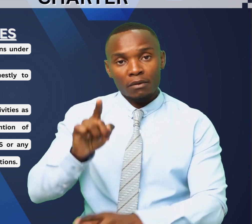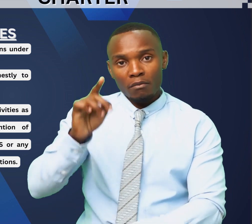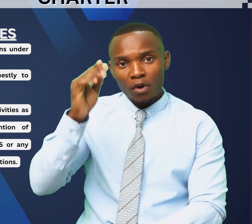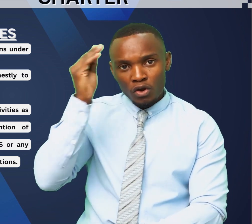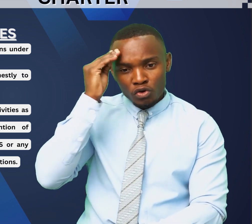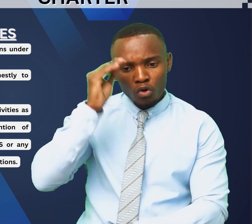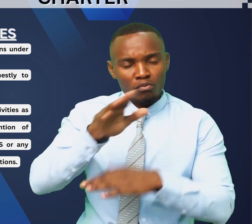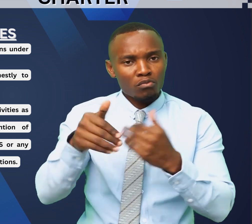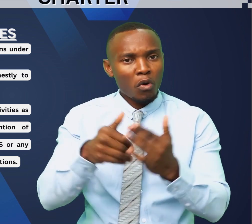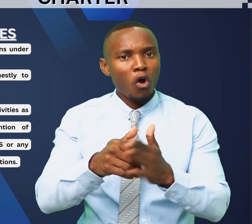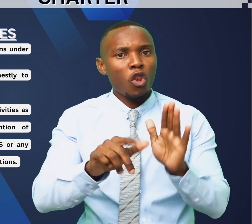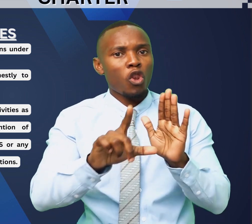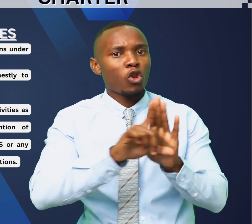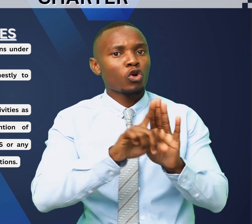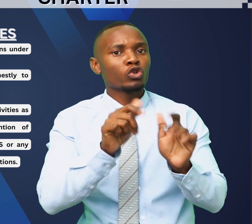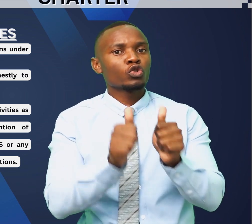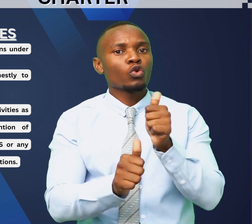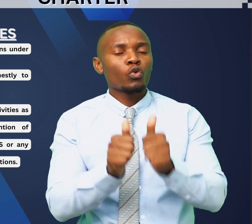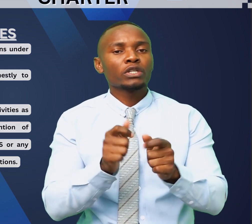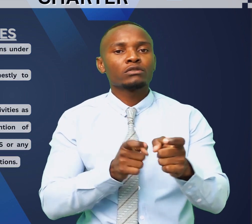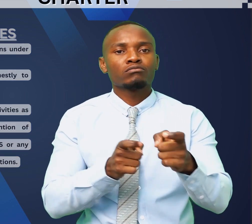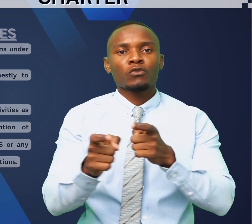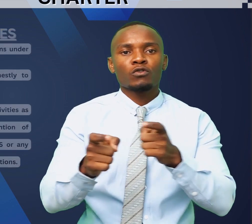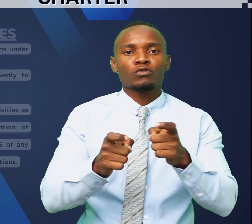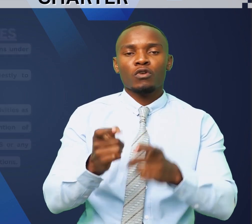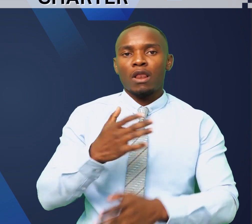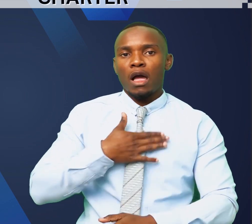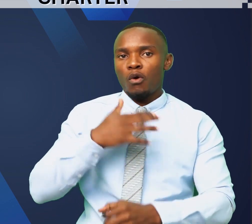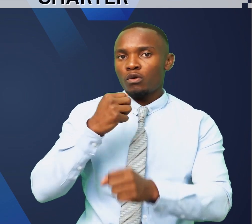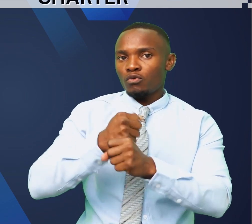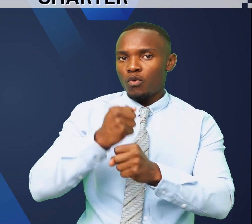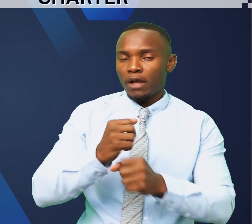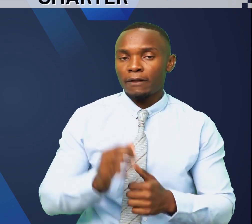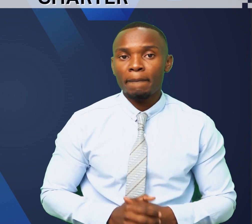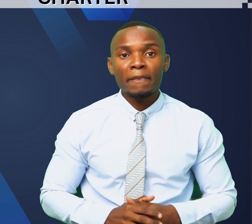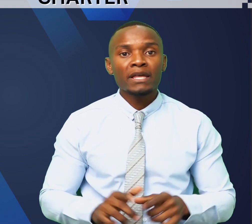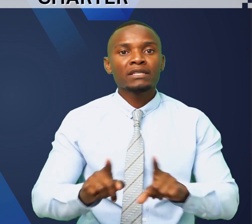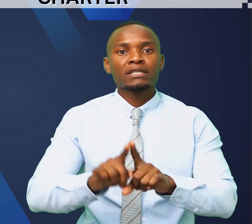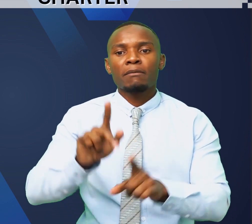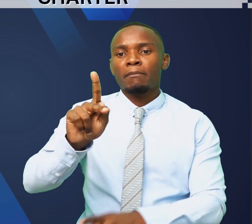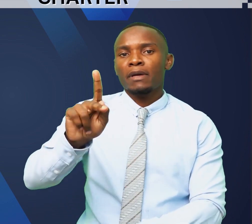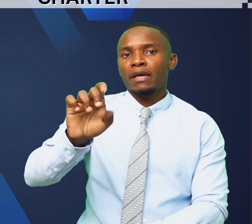and regulations governing KEBS operations. KEBS implements